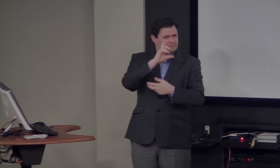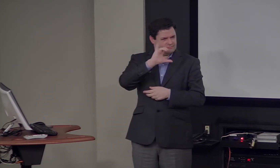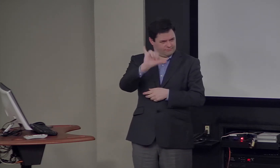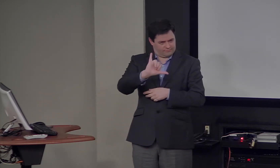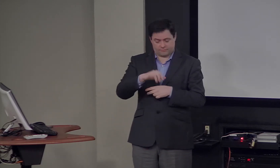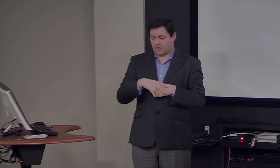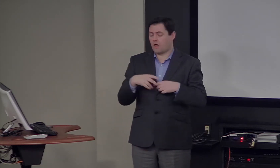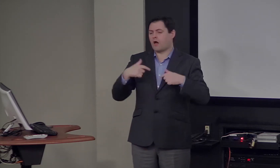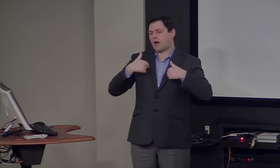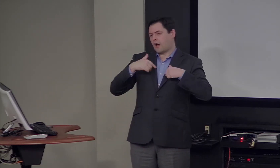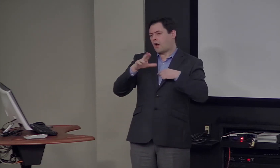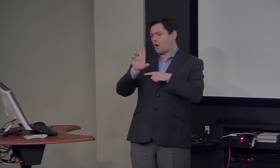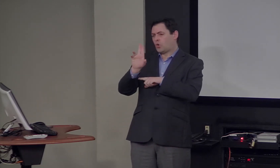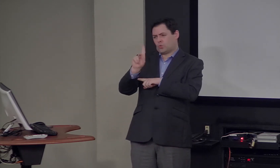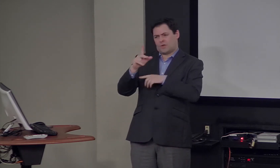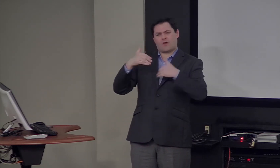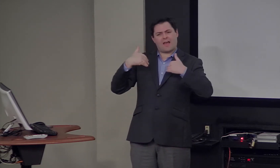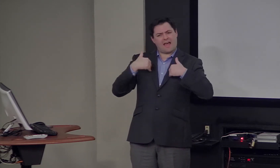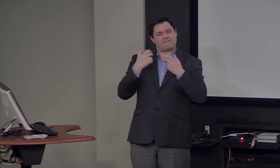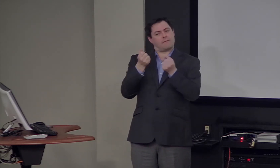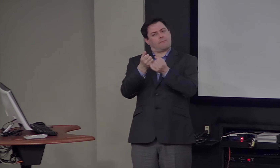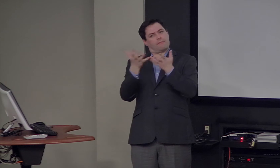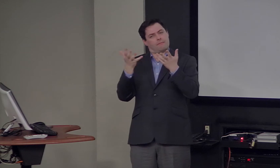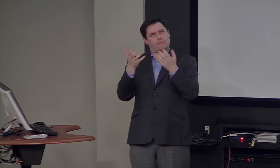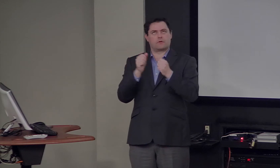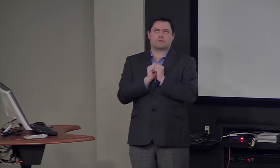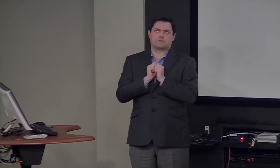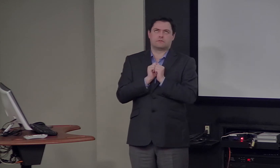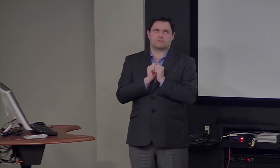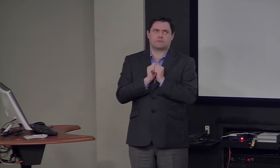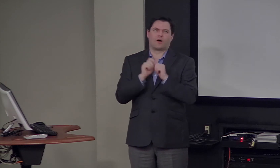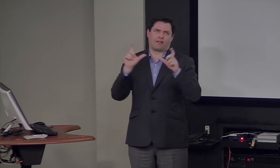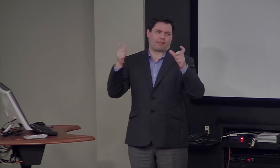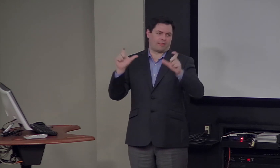We wanted to track the students along their studies. In the UK,